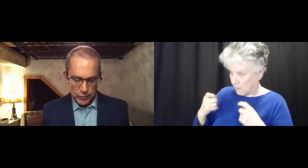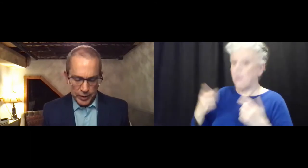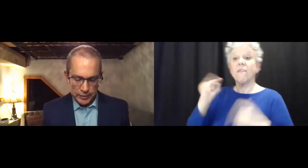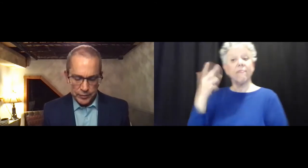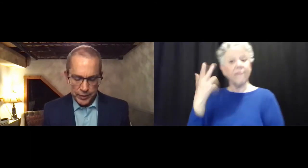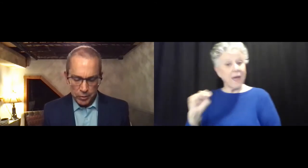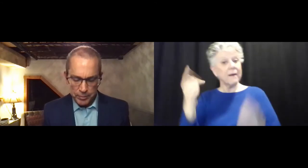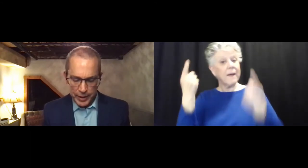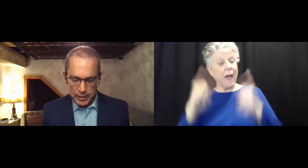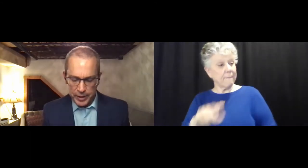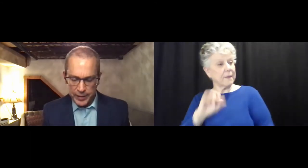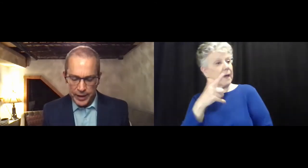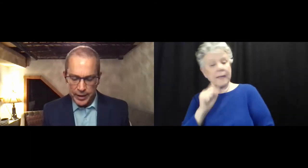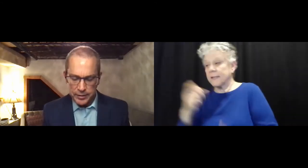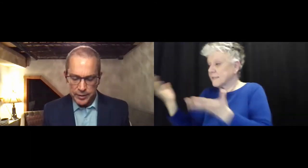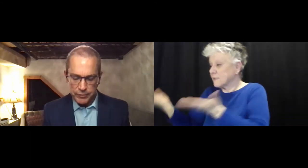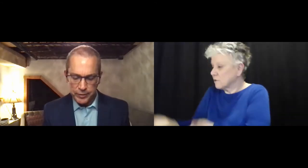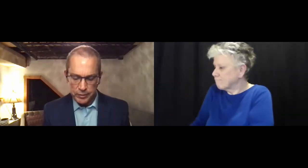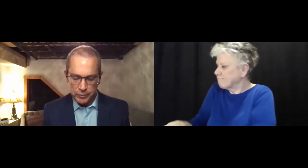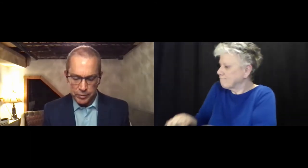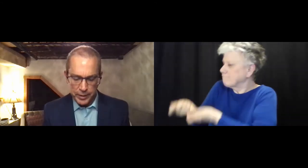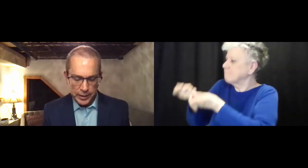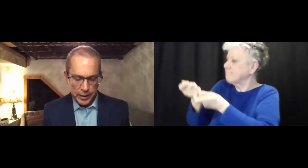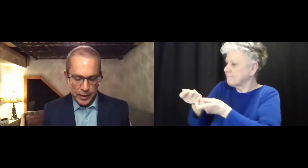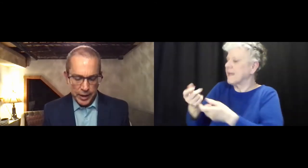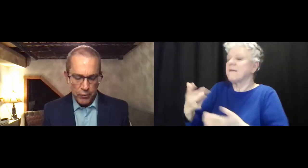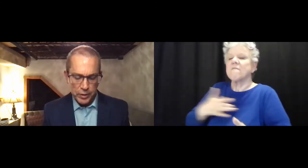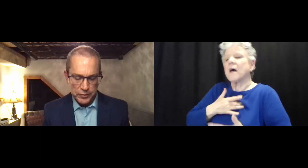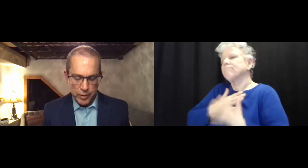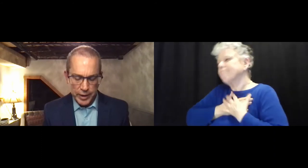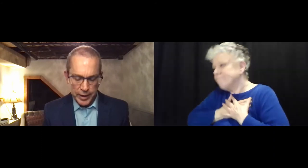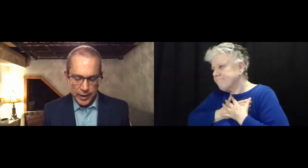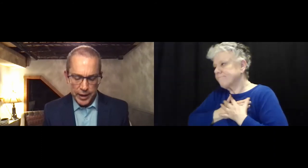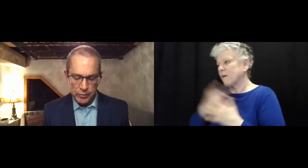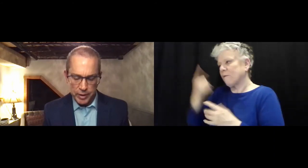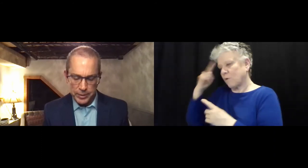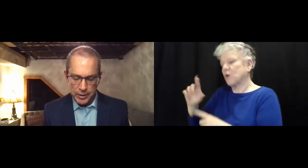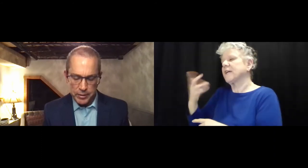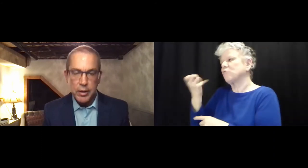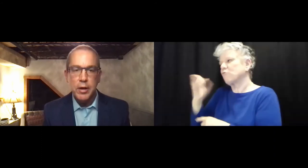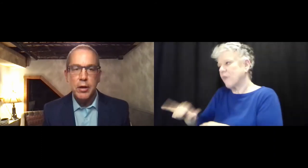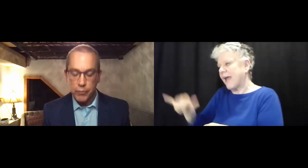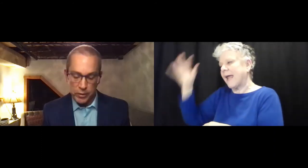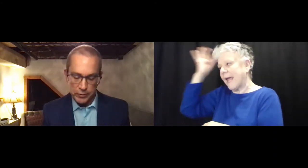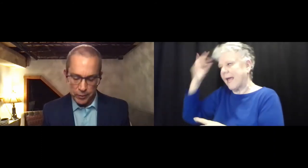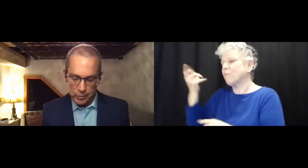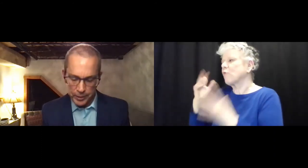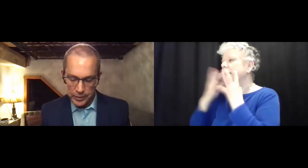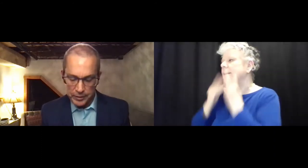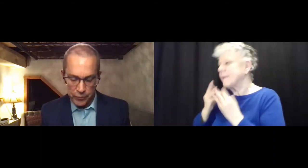Achilles raised the old man by the hand and filled with pity, now for his gray head and gray beard, for